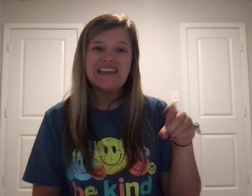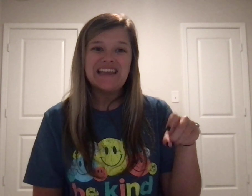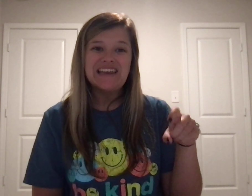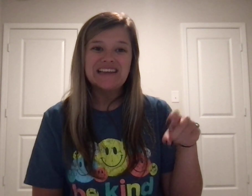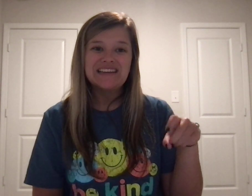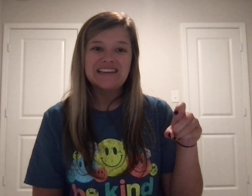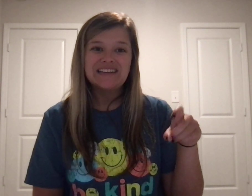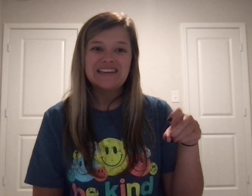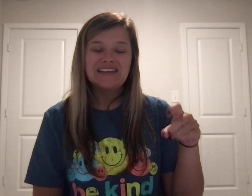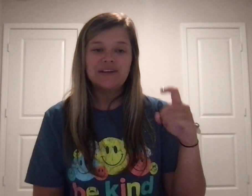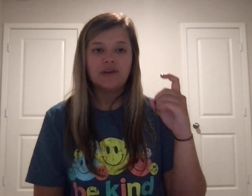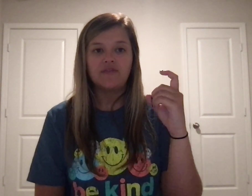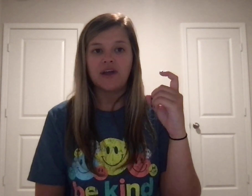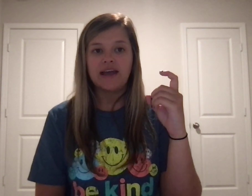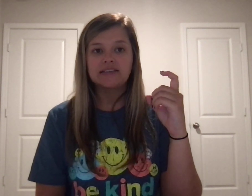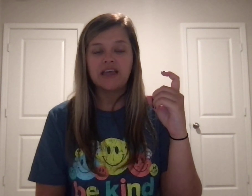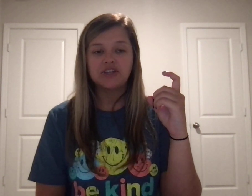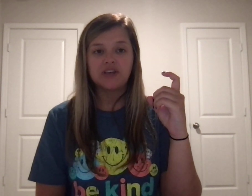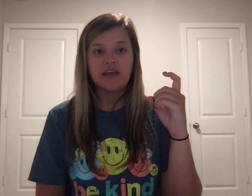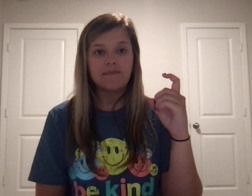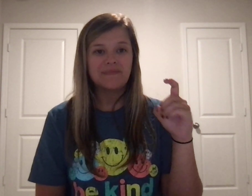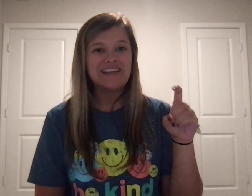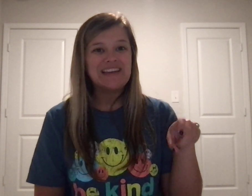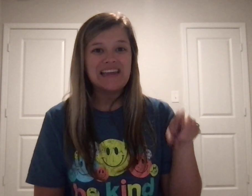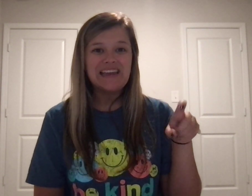Need. You have your X hand shape. Need.